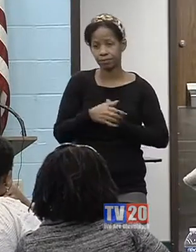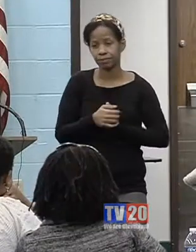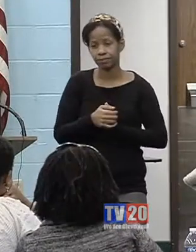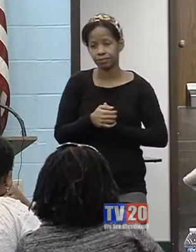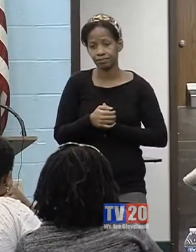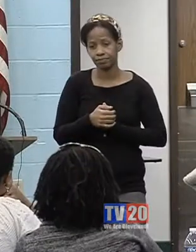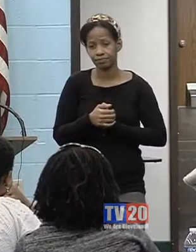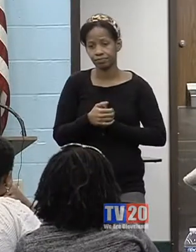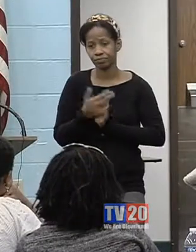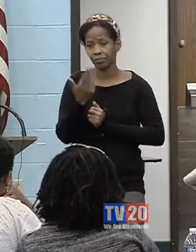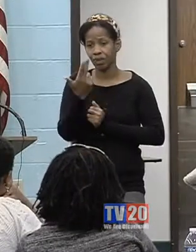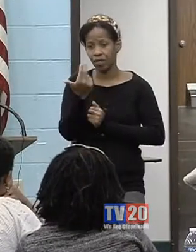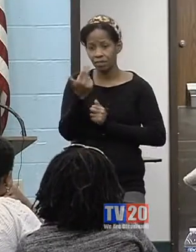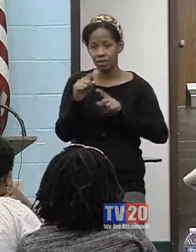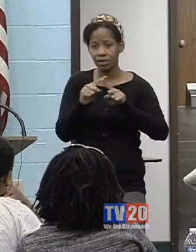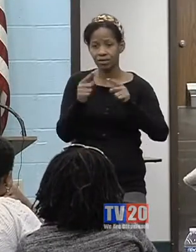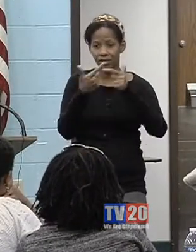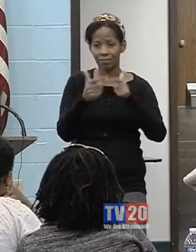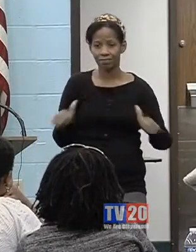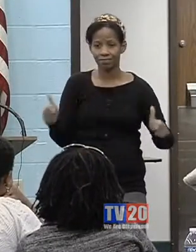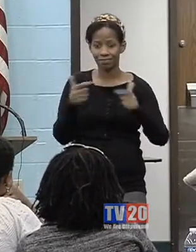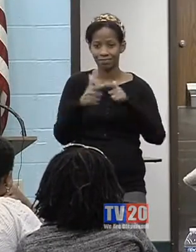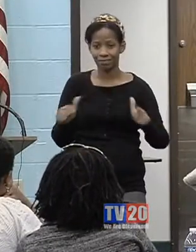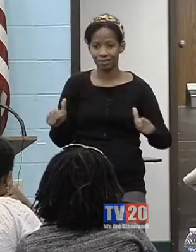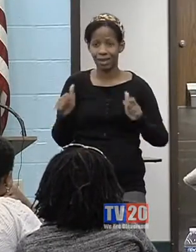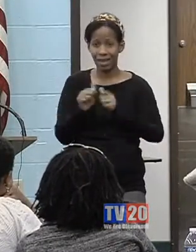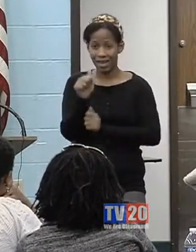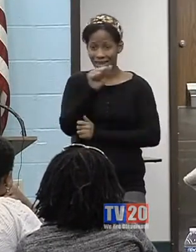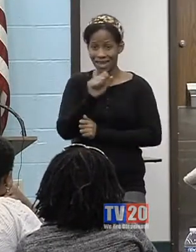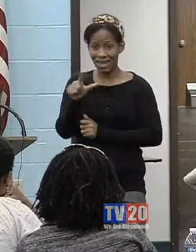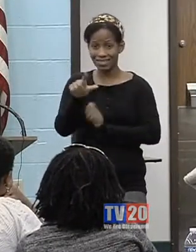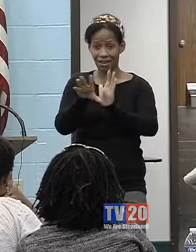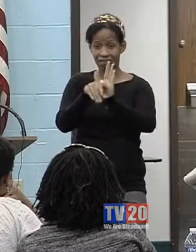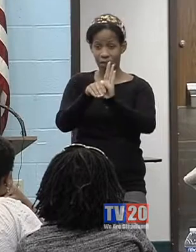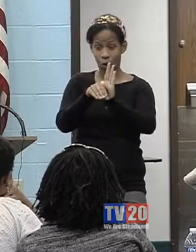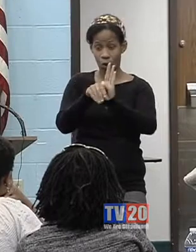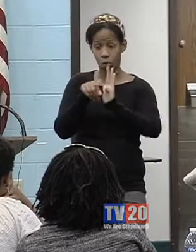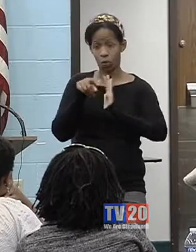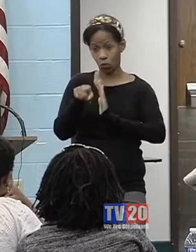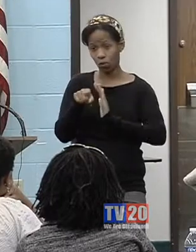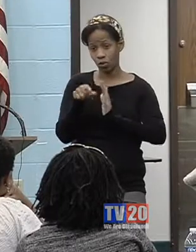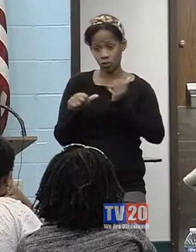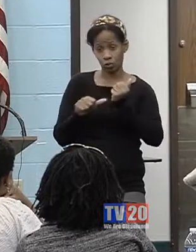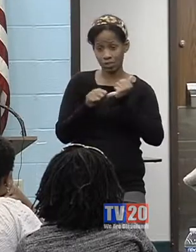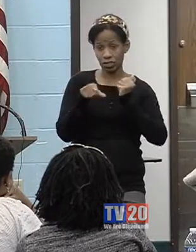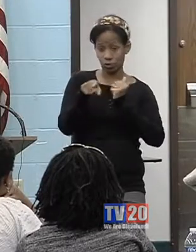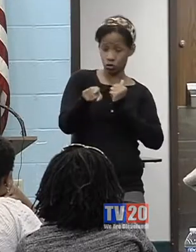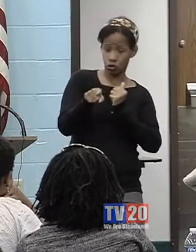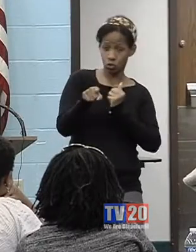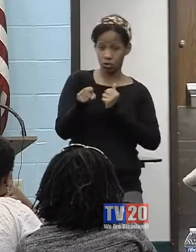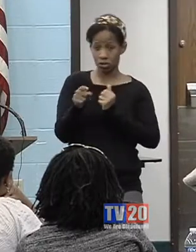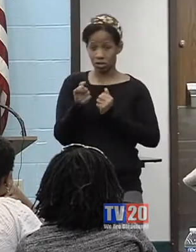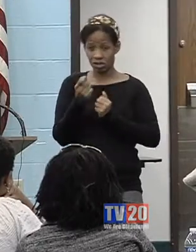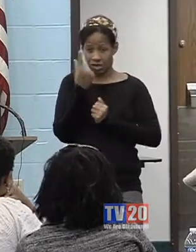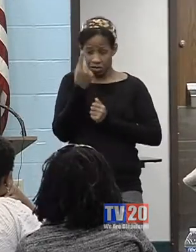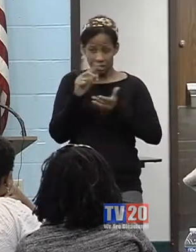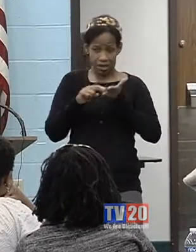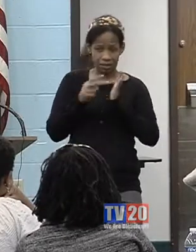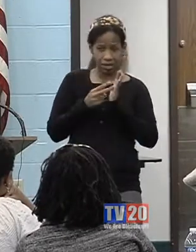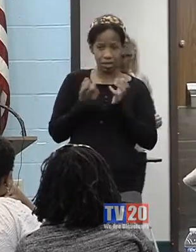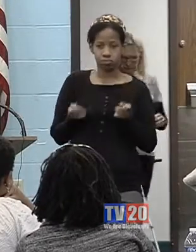is in 13 different languages and features an ASL video guide to assist users while